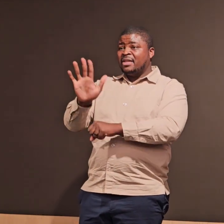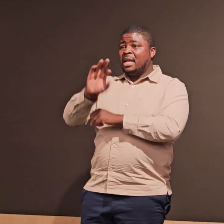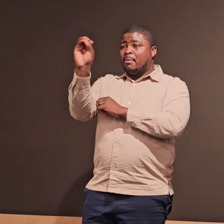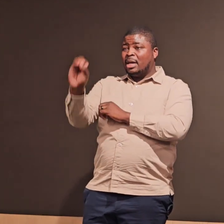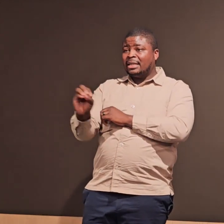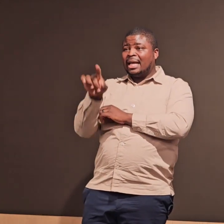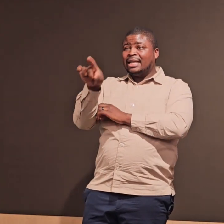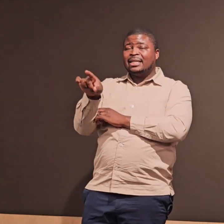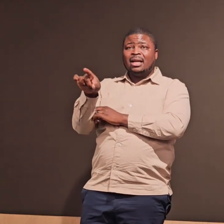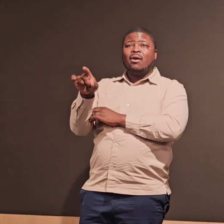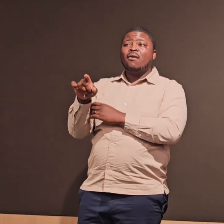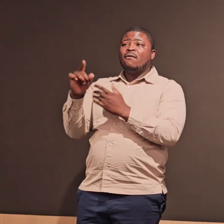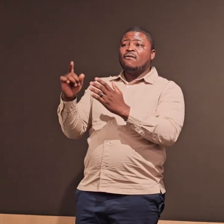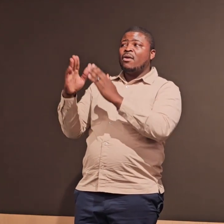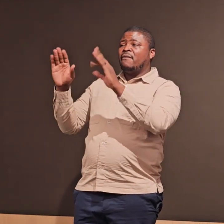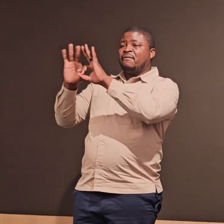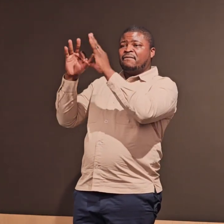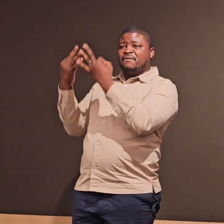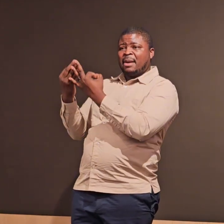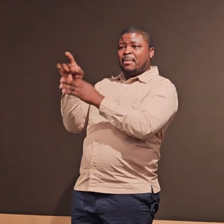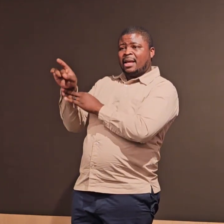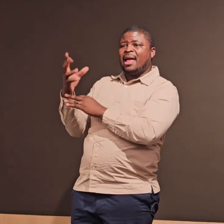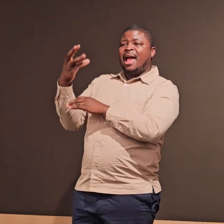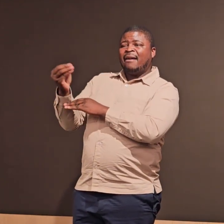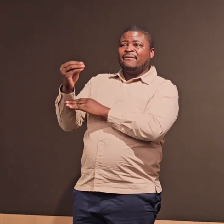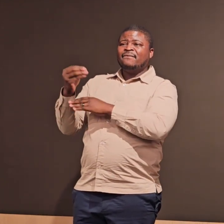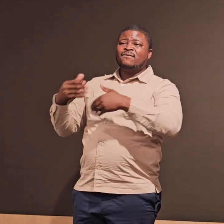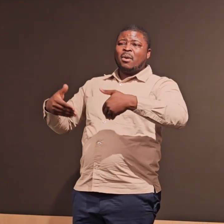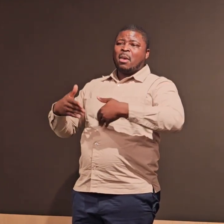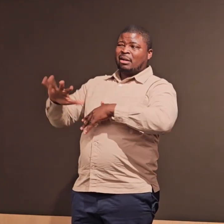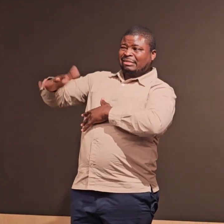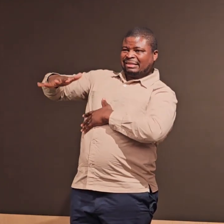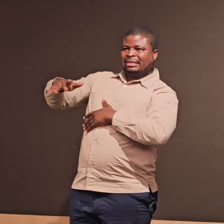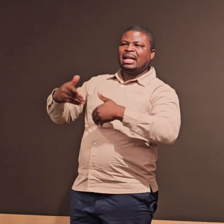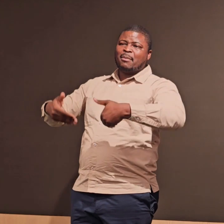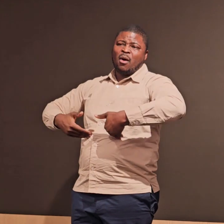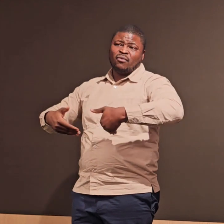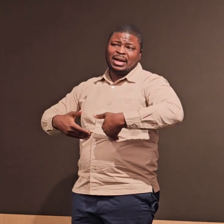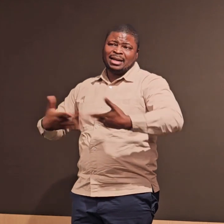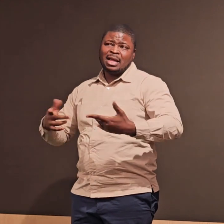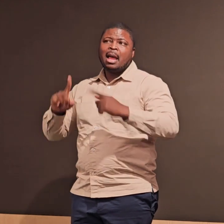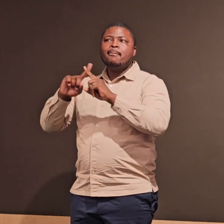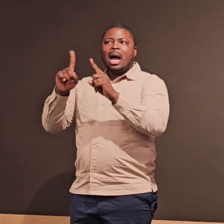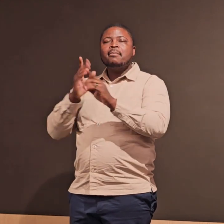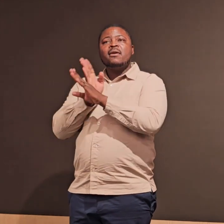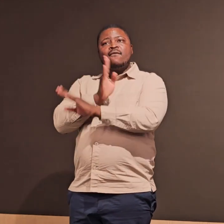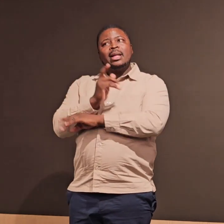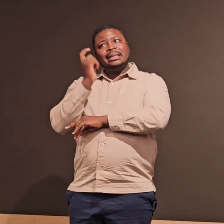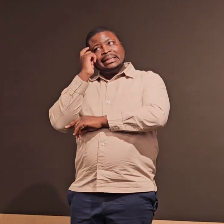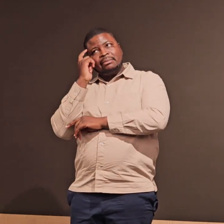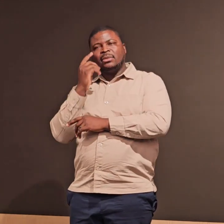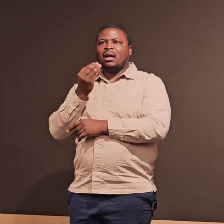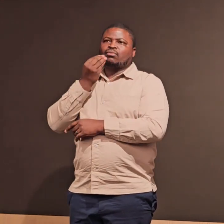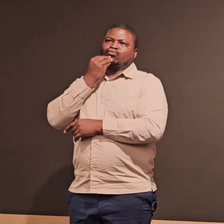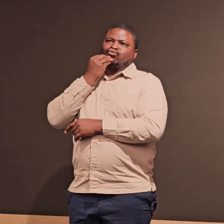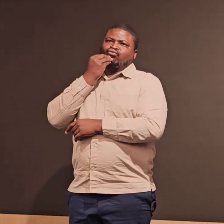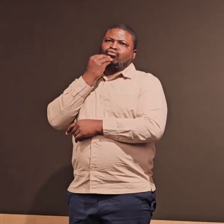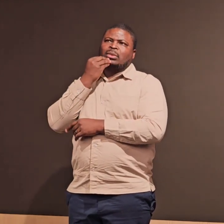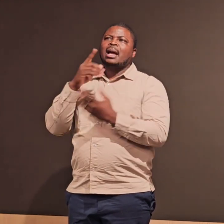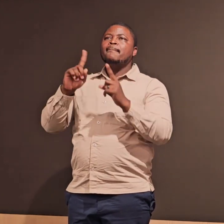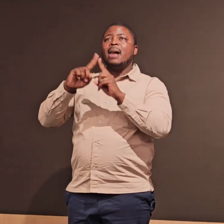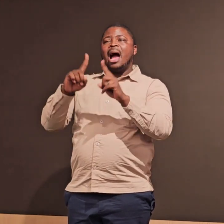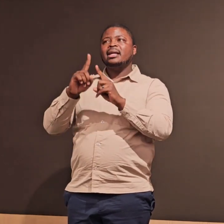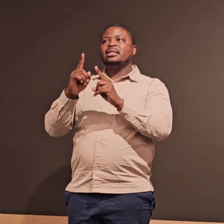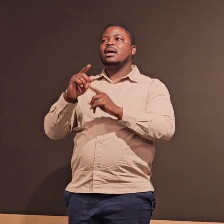our households have moderate hunger. They eat a meal, but they cannot have all 3